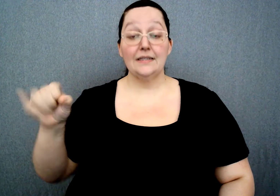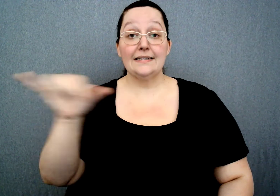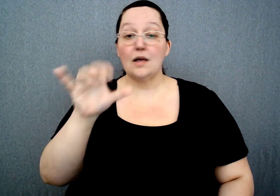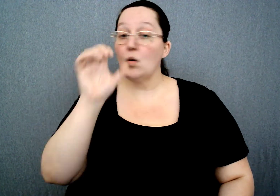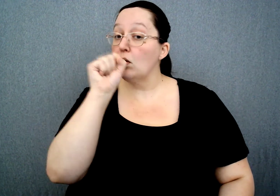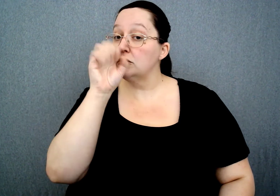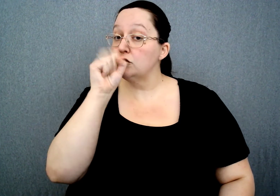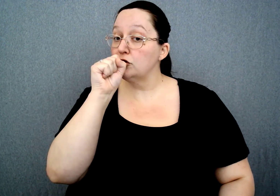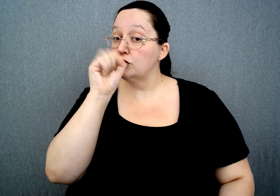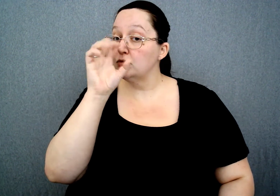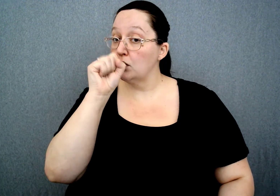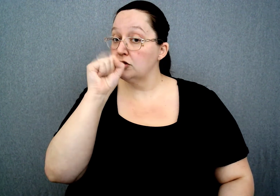Same movement as orange.